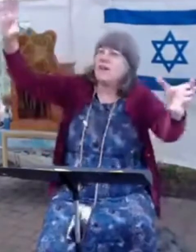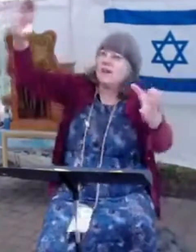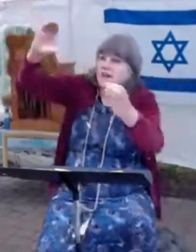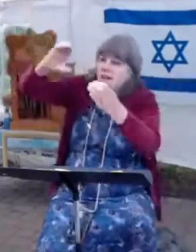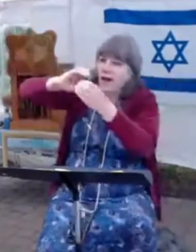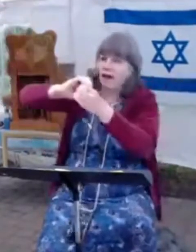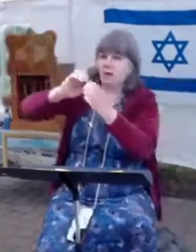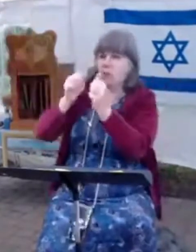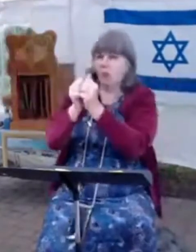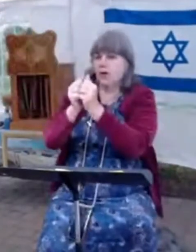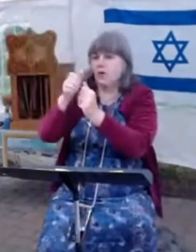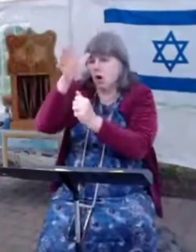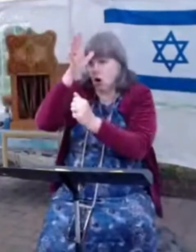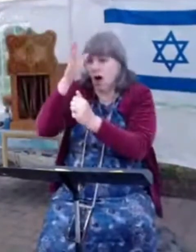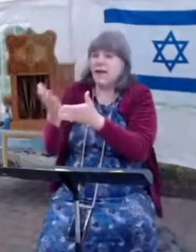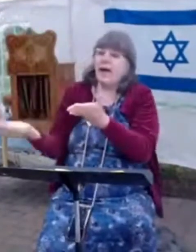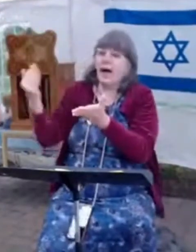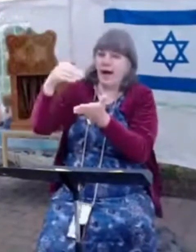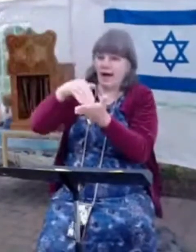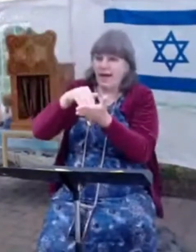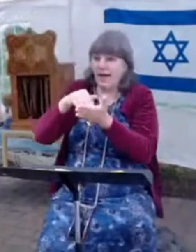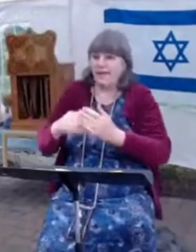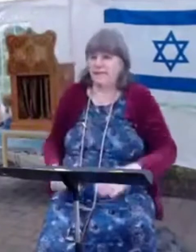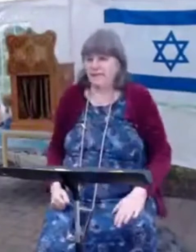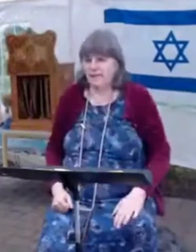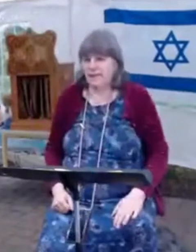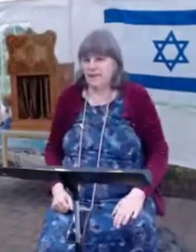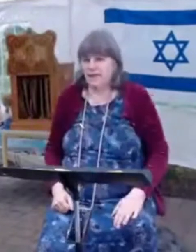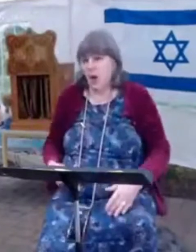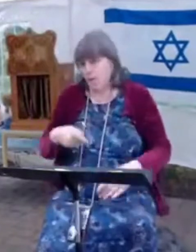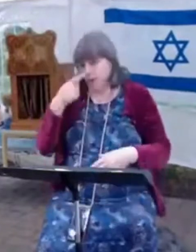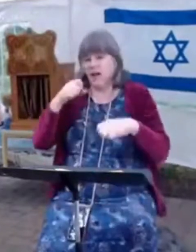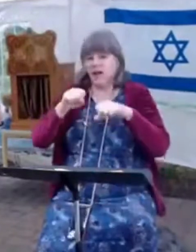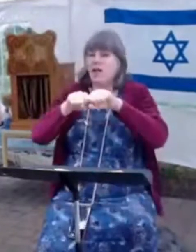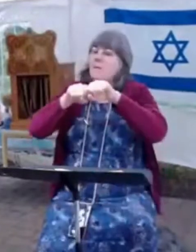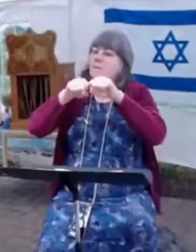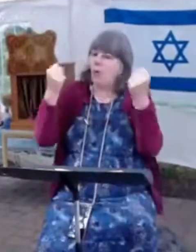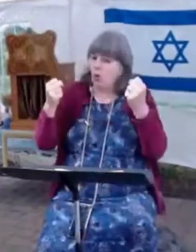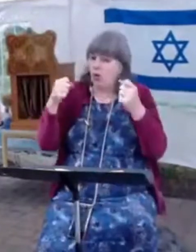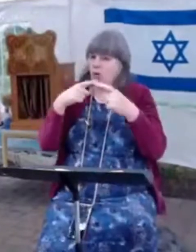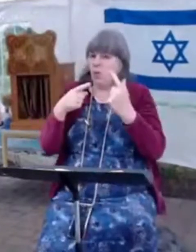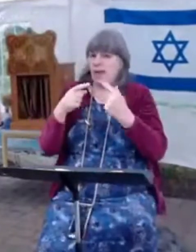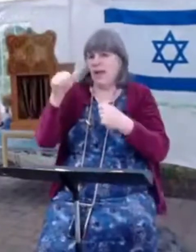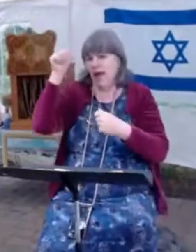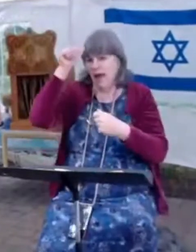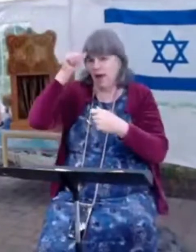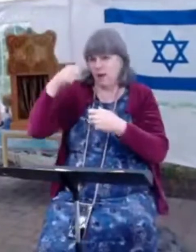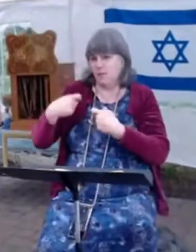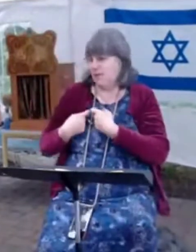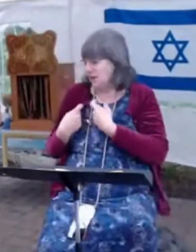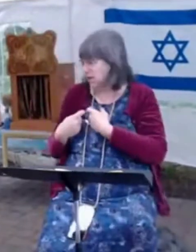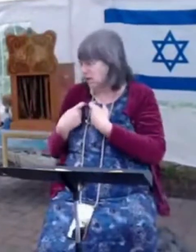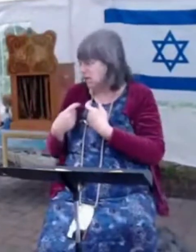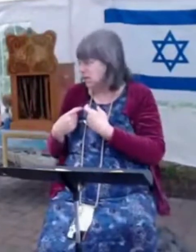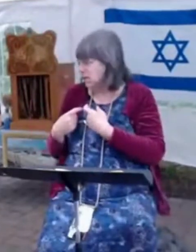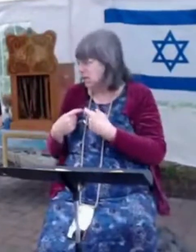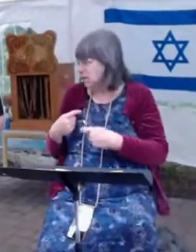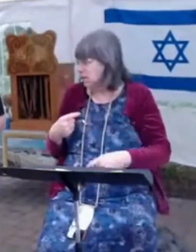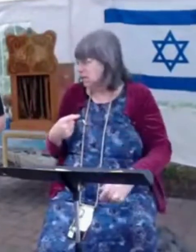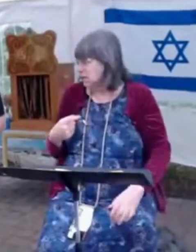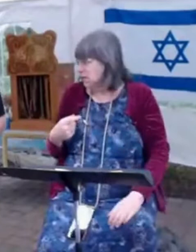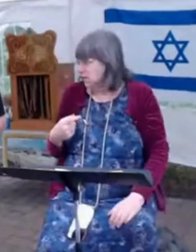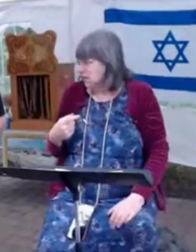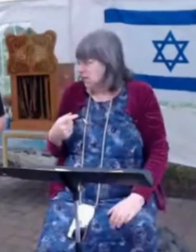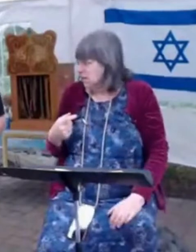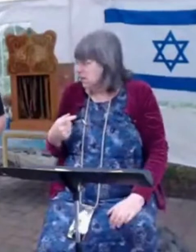The Torah says the revealed is given to man. What's not revealed, we need to leave